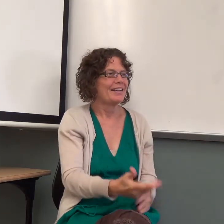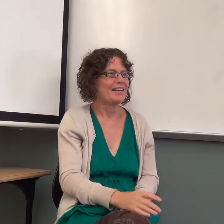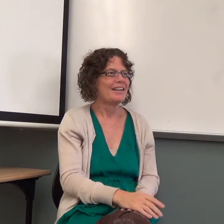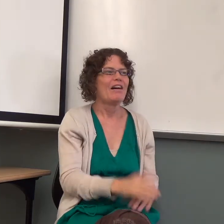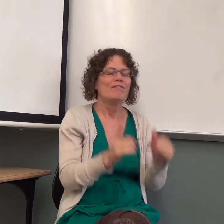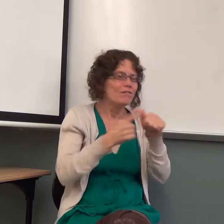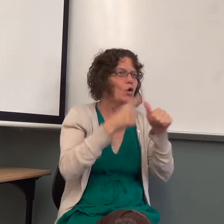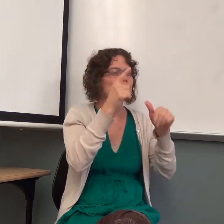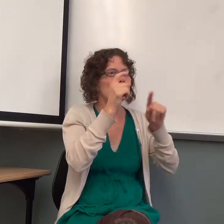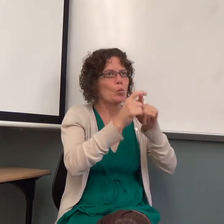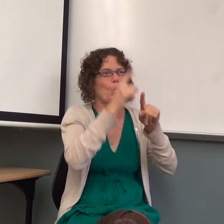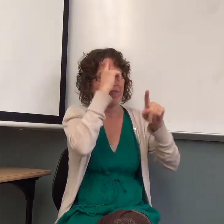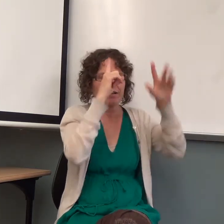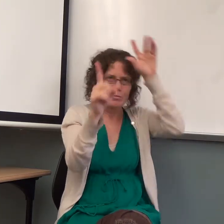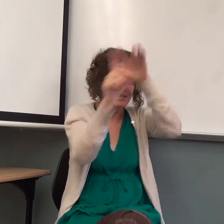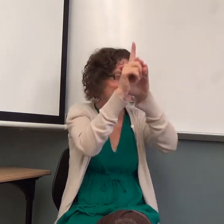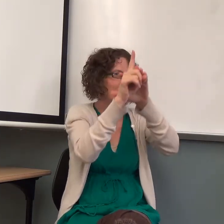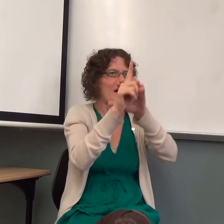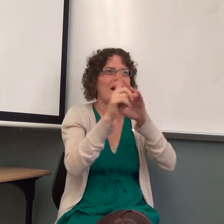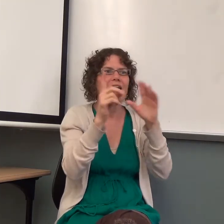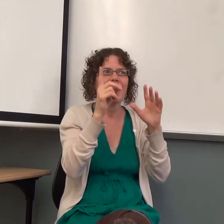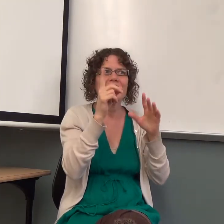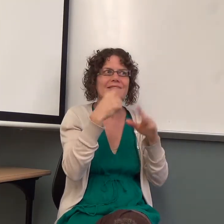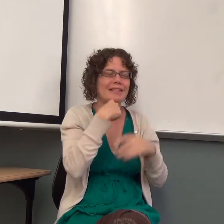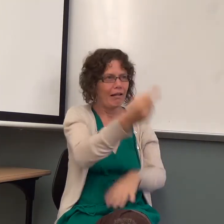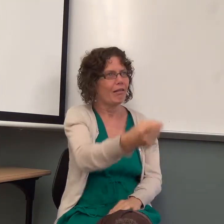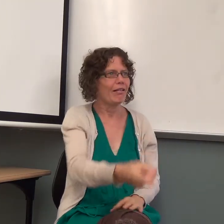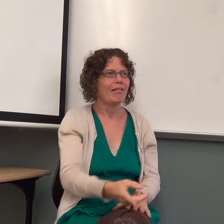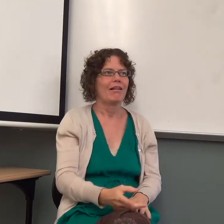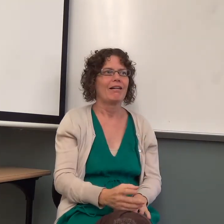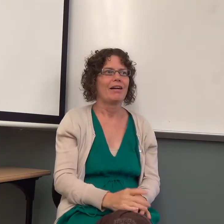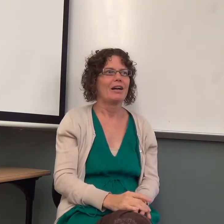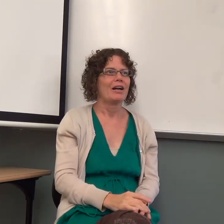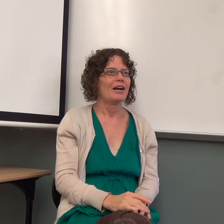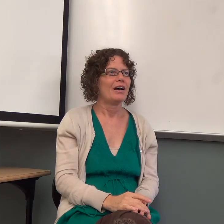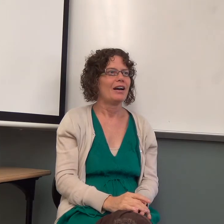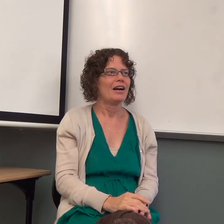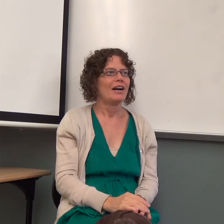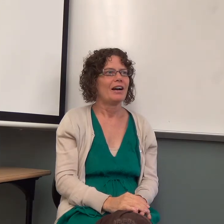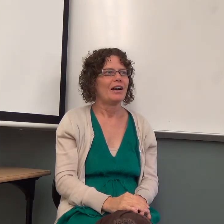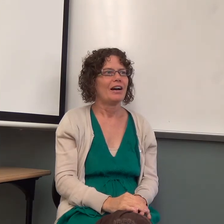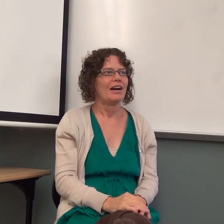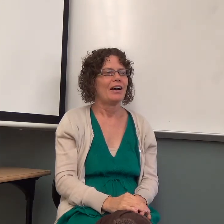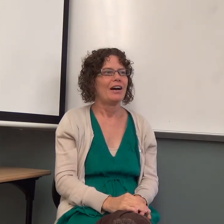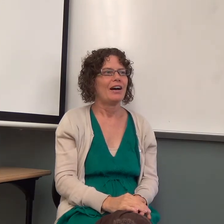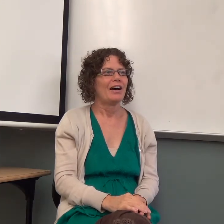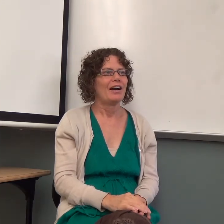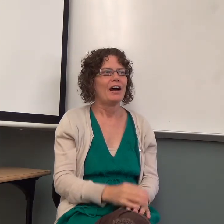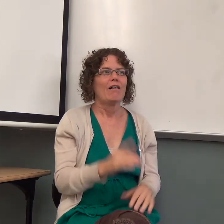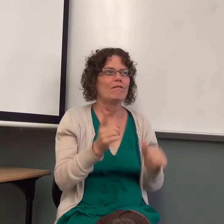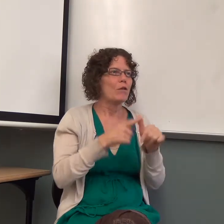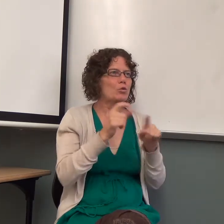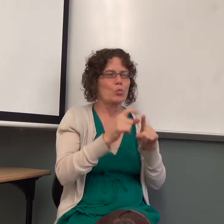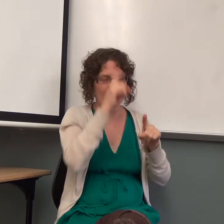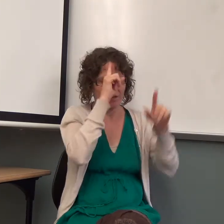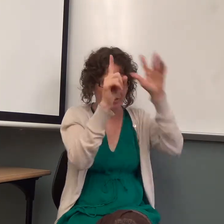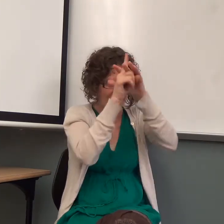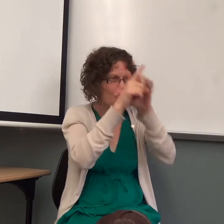comes to mind. Quick, tell him to whisper it. Just whisper it in his ear. The first word that comes to mind. You're thinking about it too much. I'm